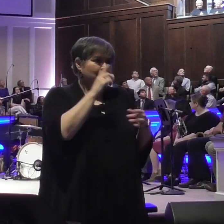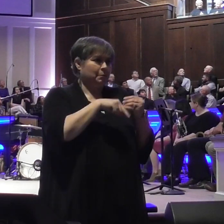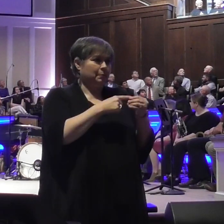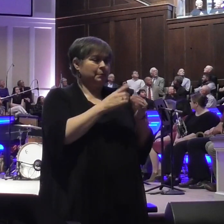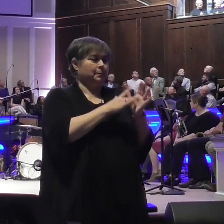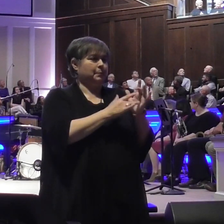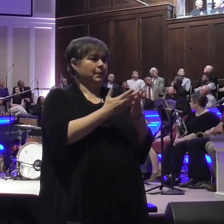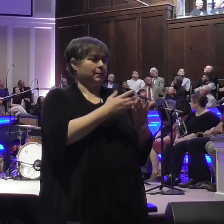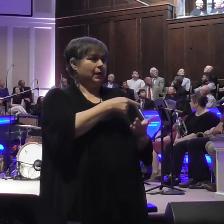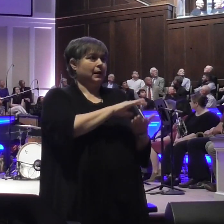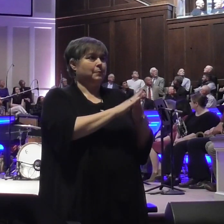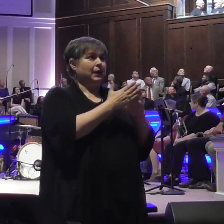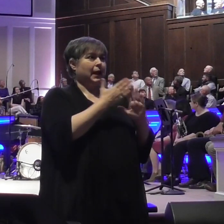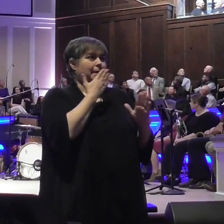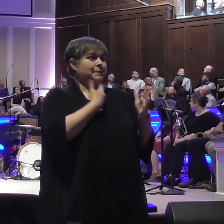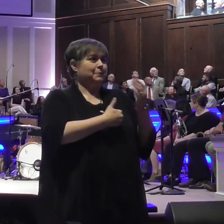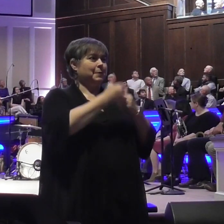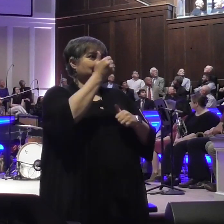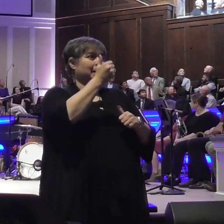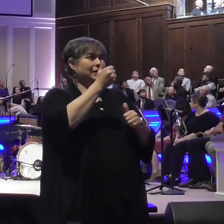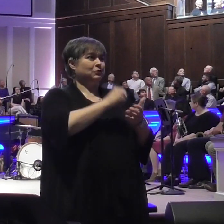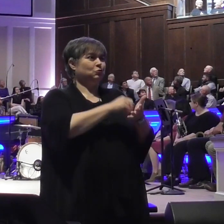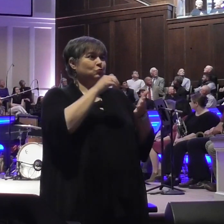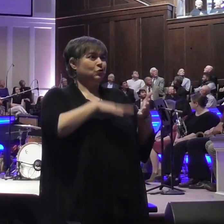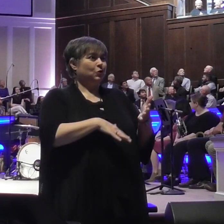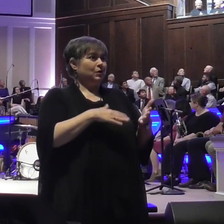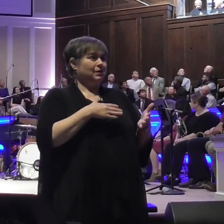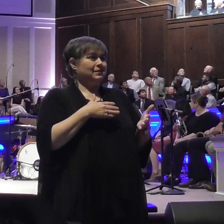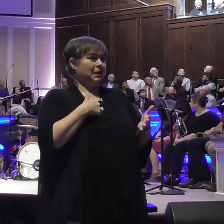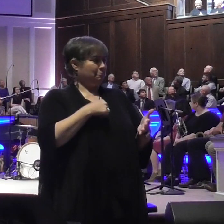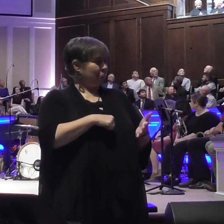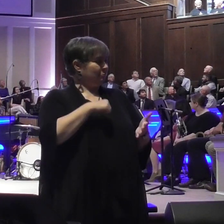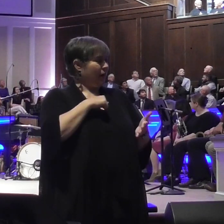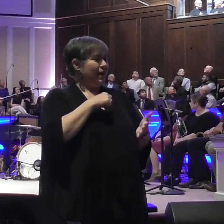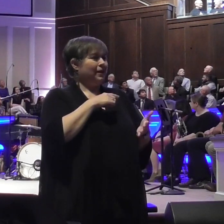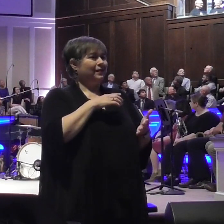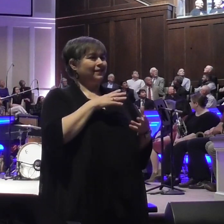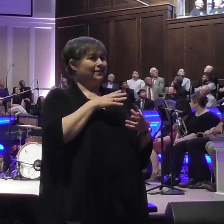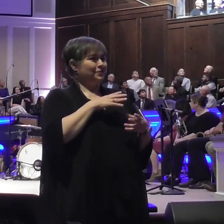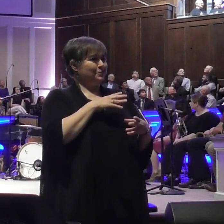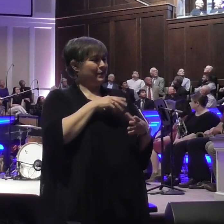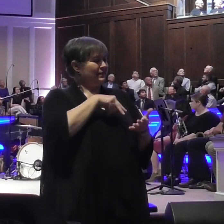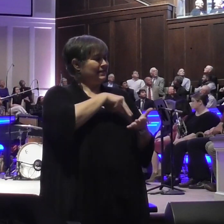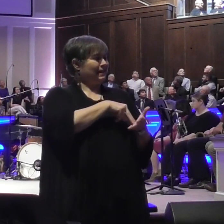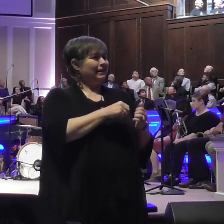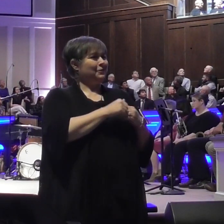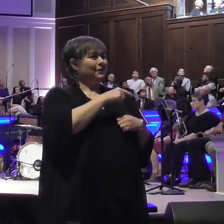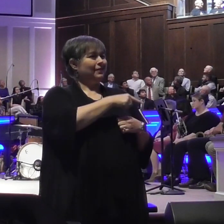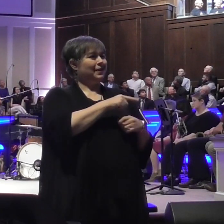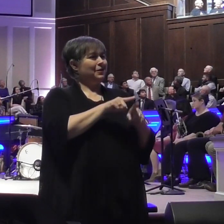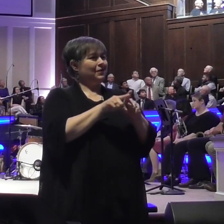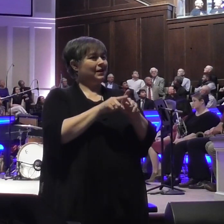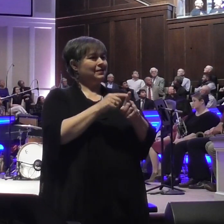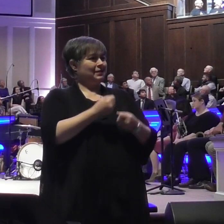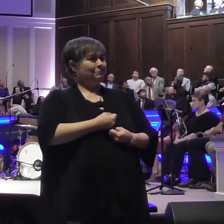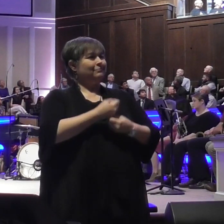had in my class, so I am so proud to stand by him in love today as he makes his confession of